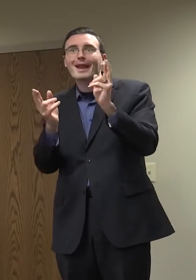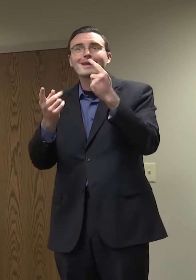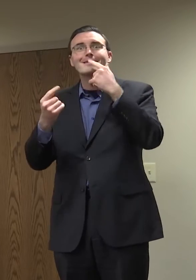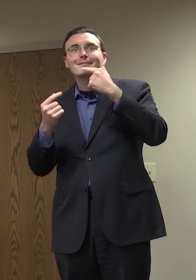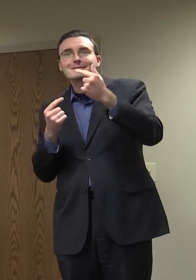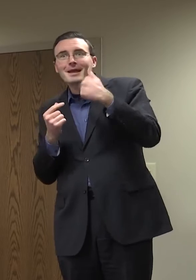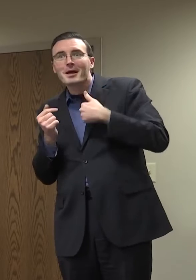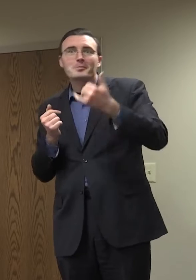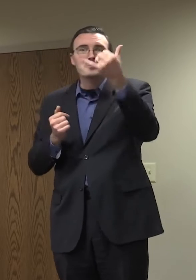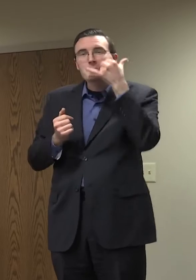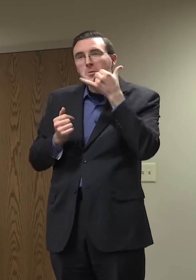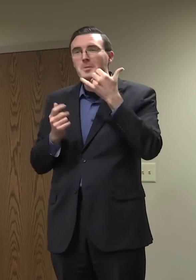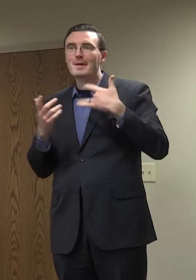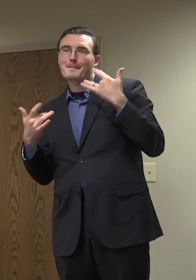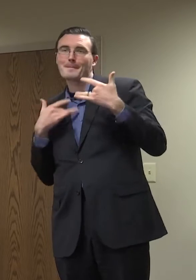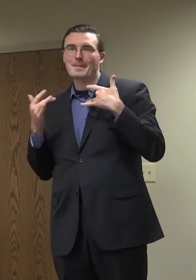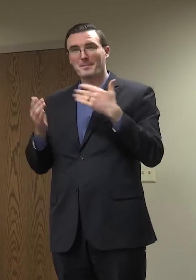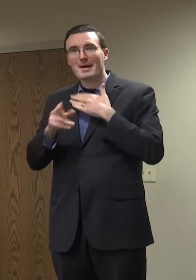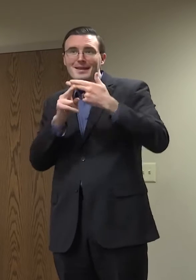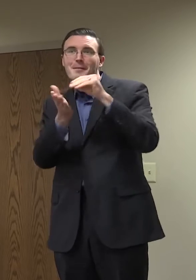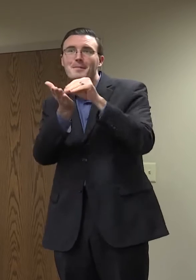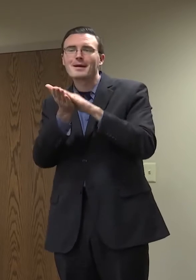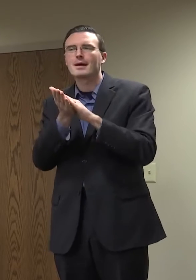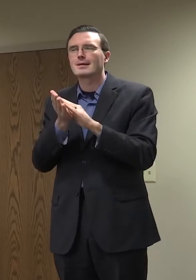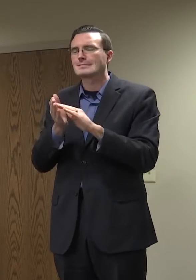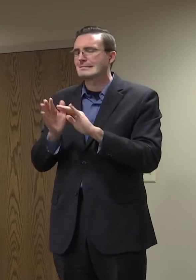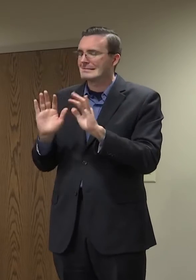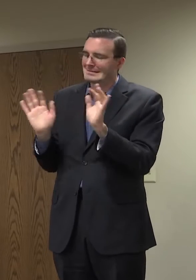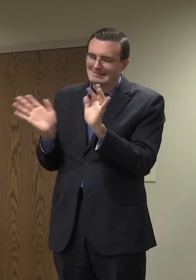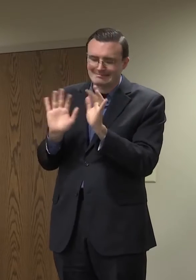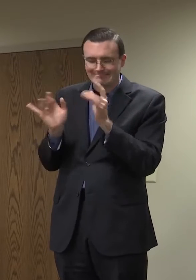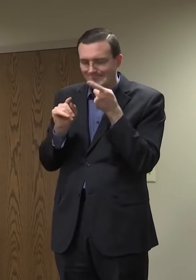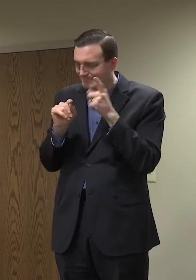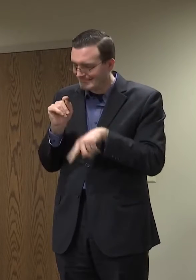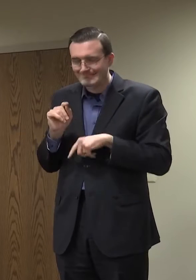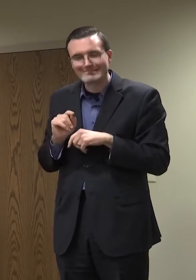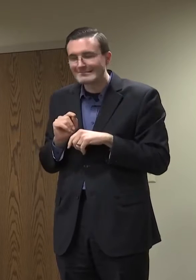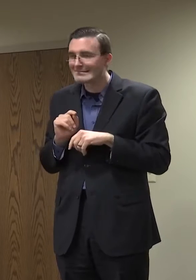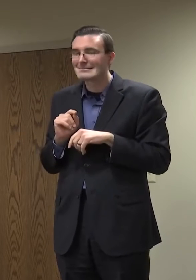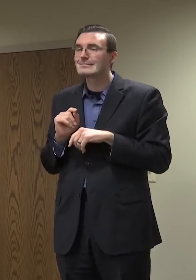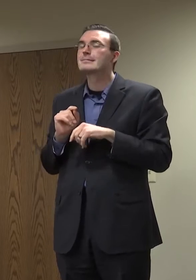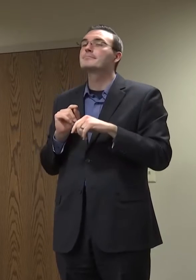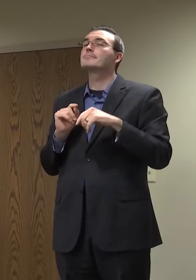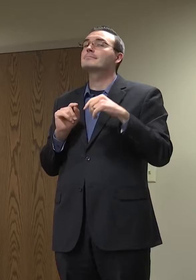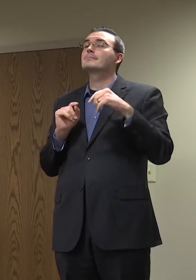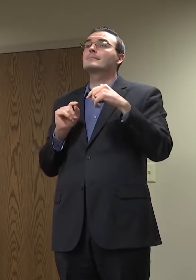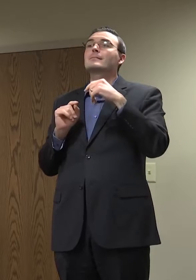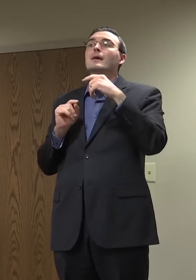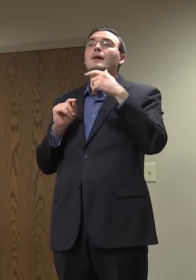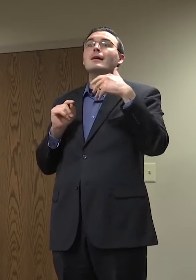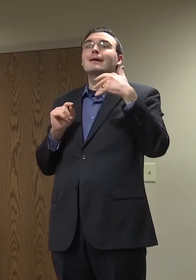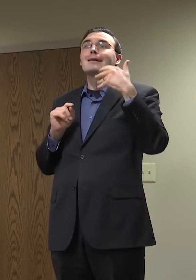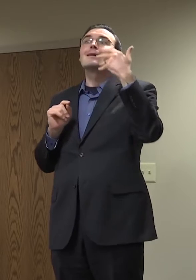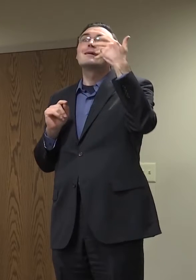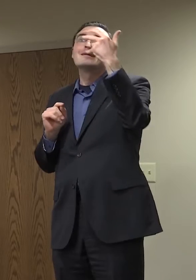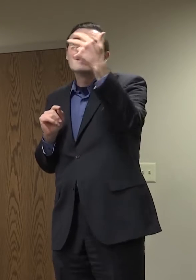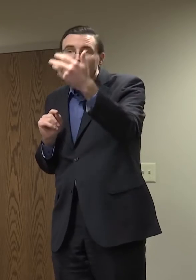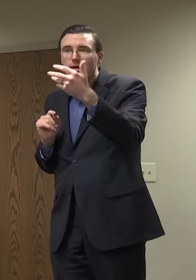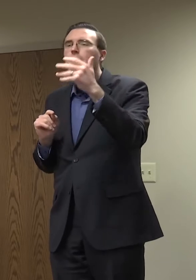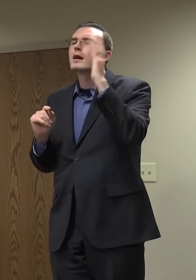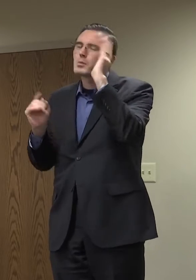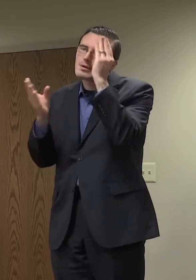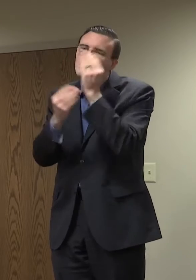when it's available, and we will go through the process of how you can get on any kind of a list. Please don't call your healthcare